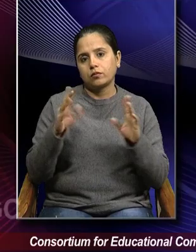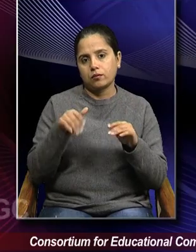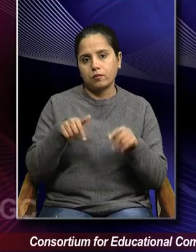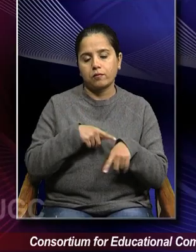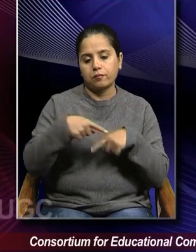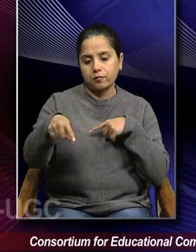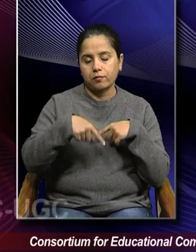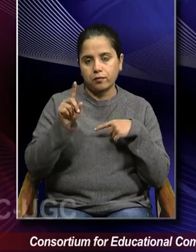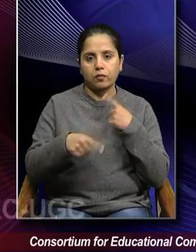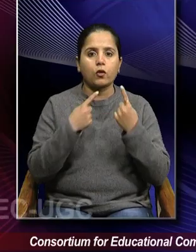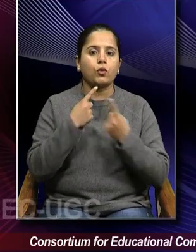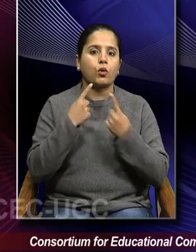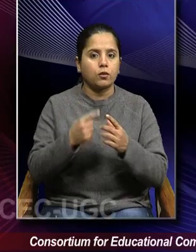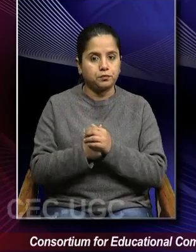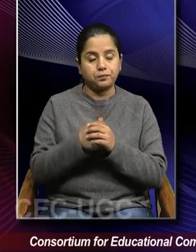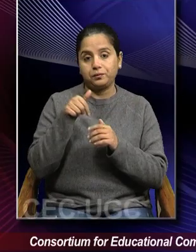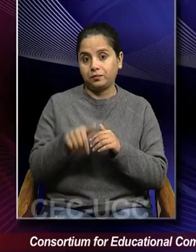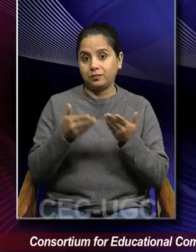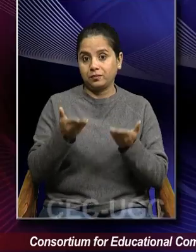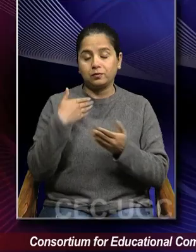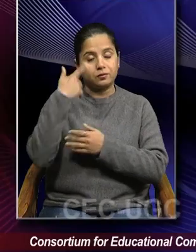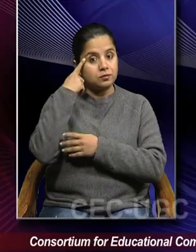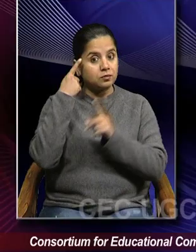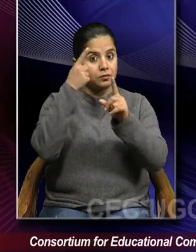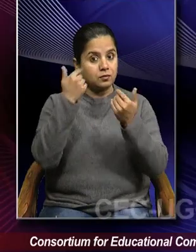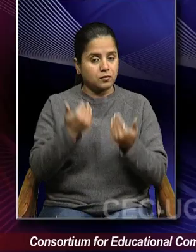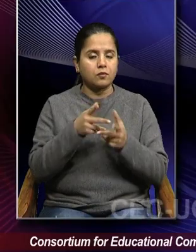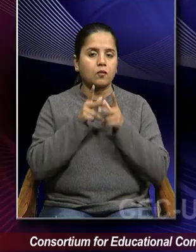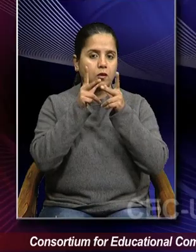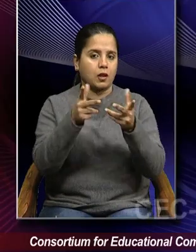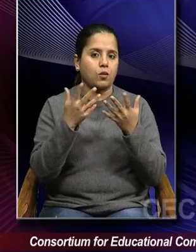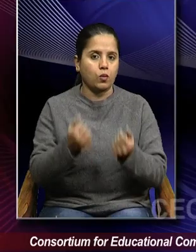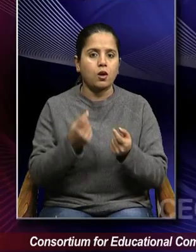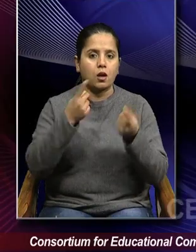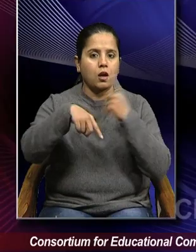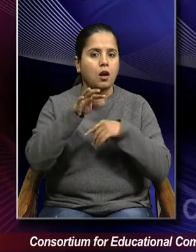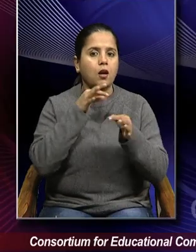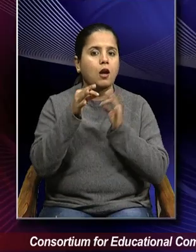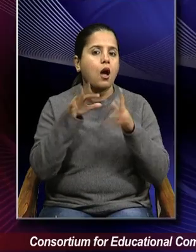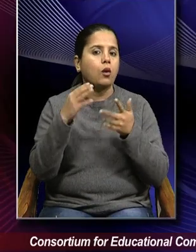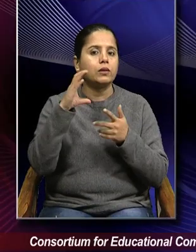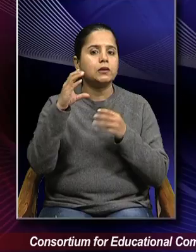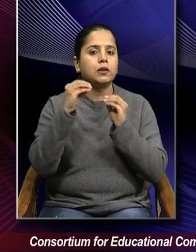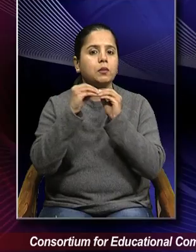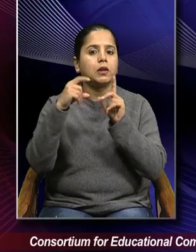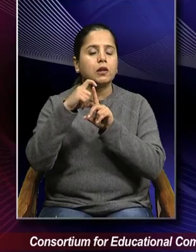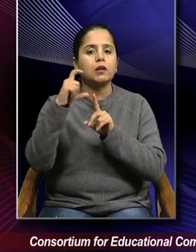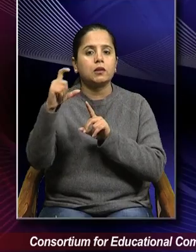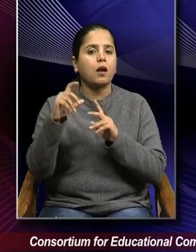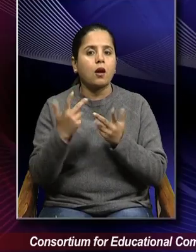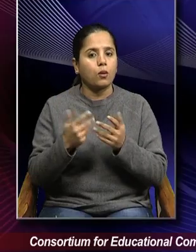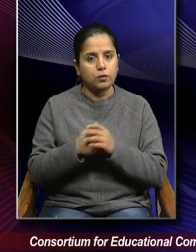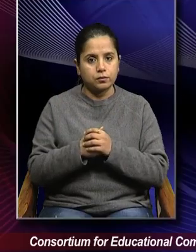our discussion on the topic. So, with this as an agenda, let me tell you about how do we define CBDC, what exactly it